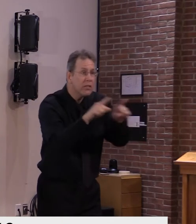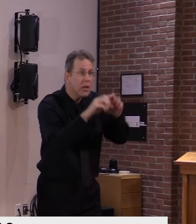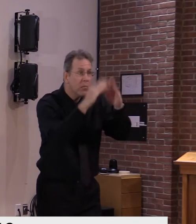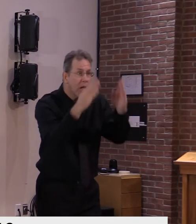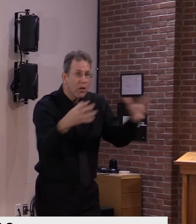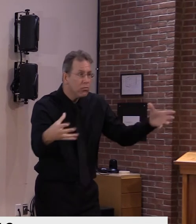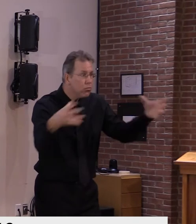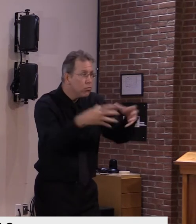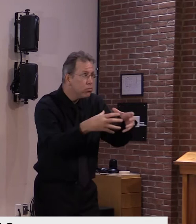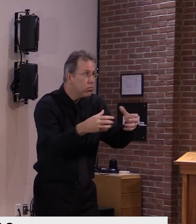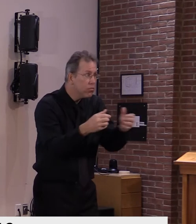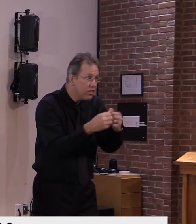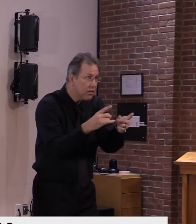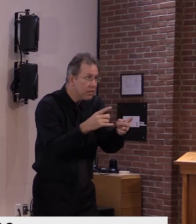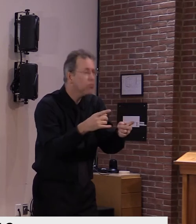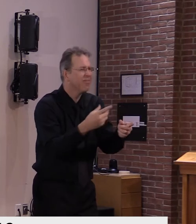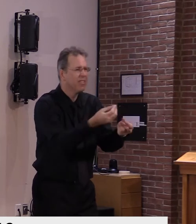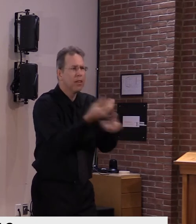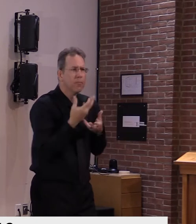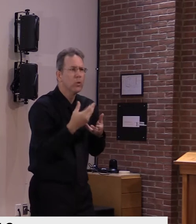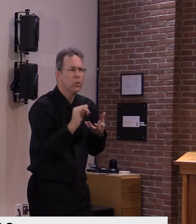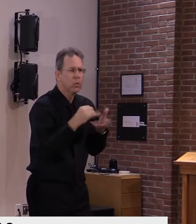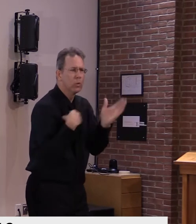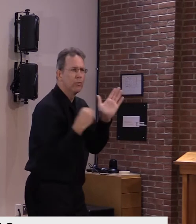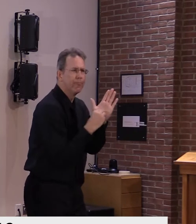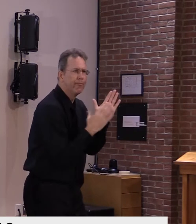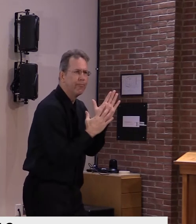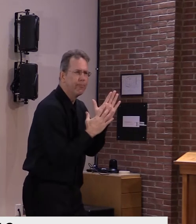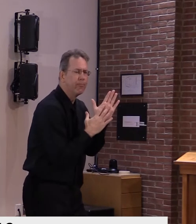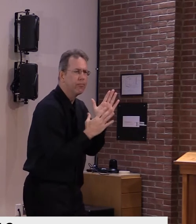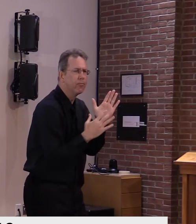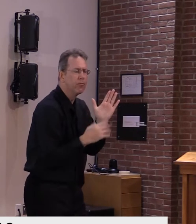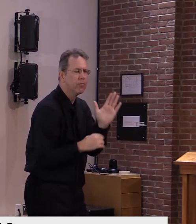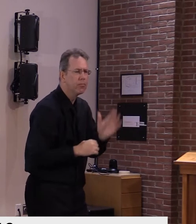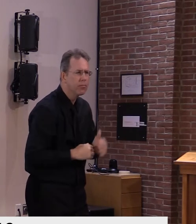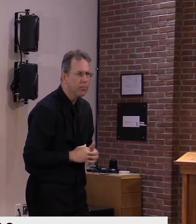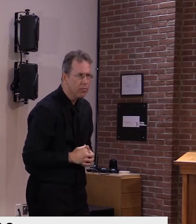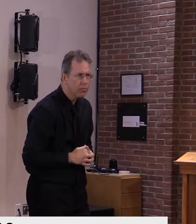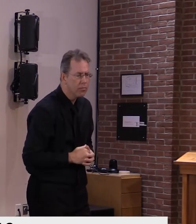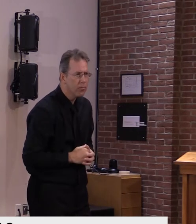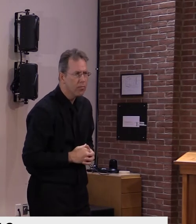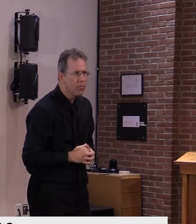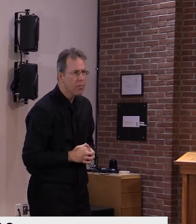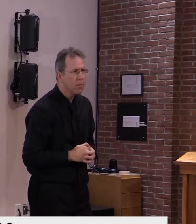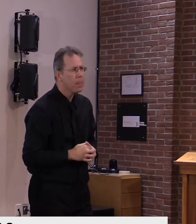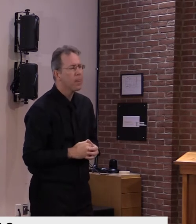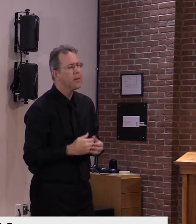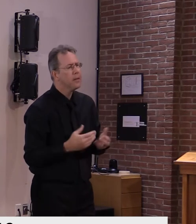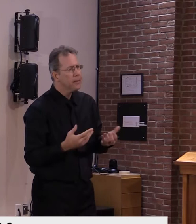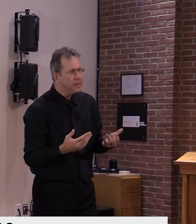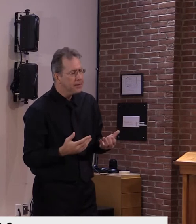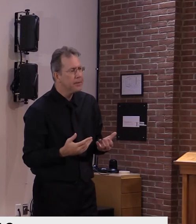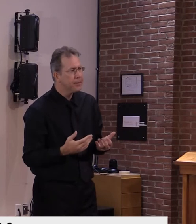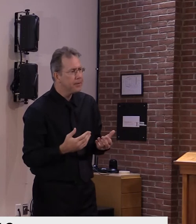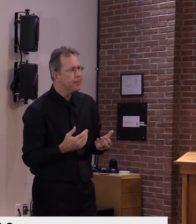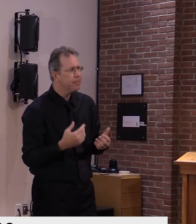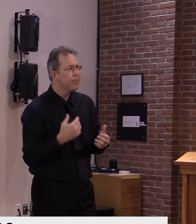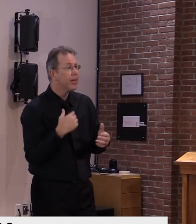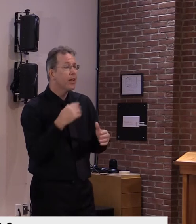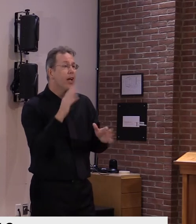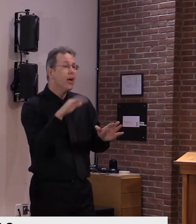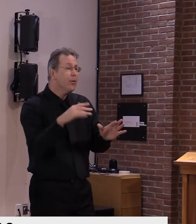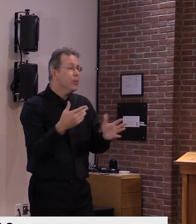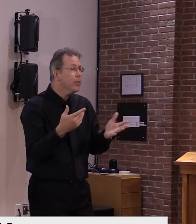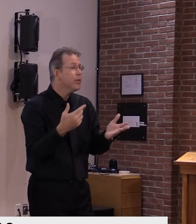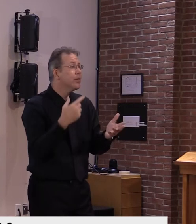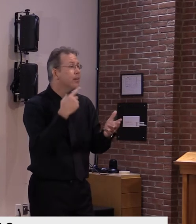to tell us that. And you don't even have to get to that point. I would say if you have had one